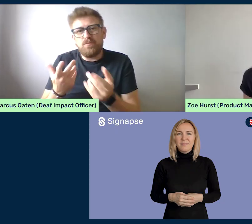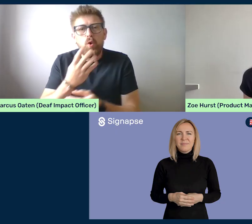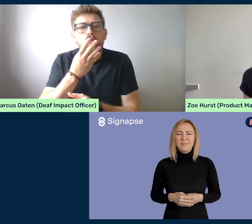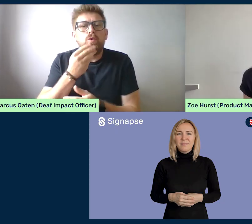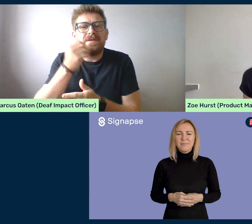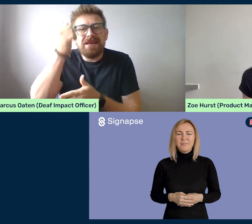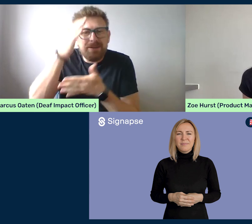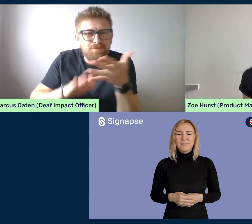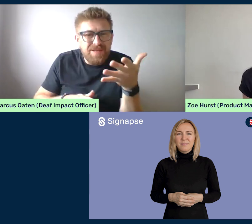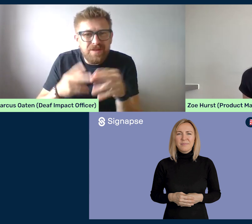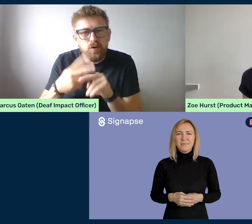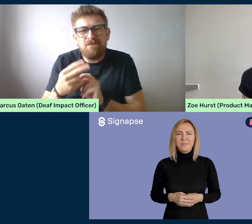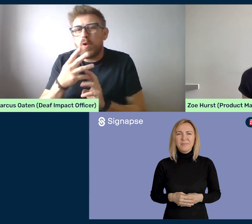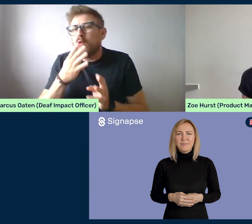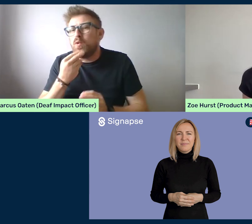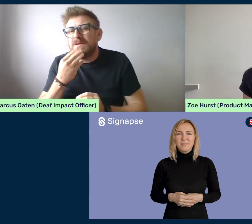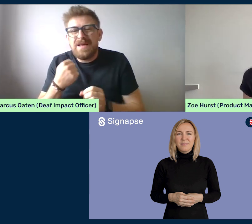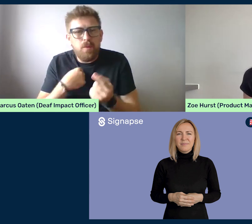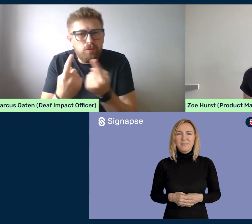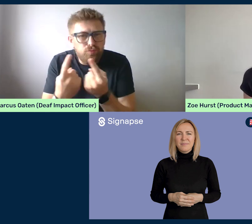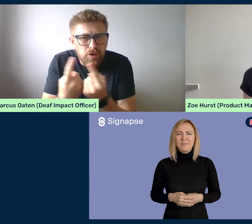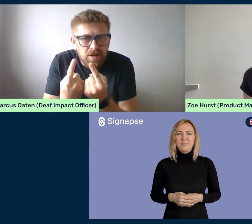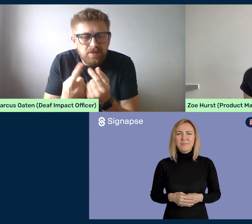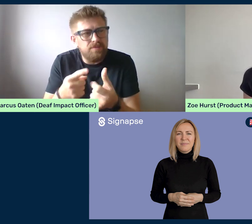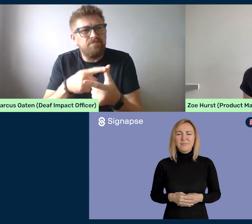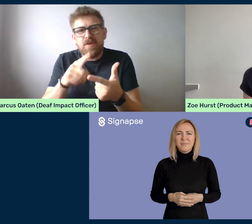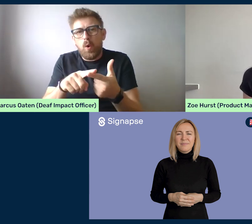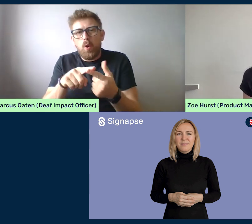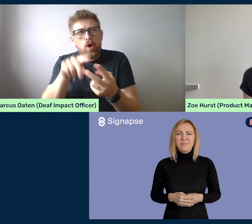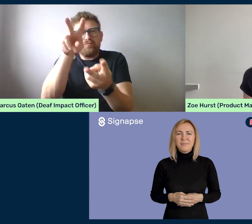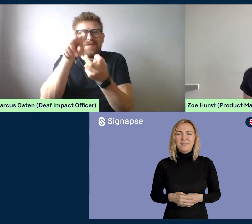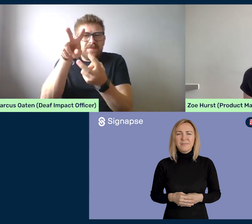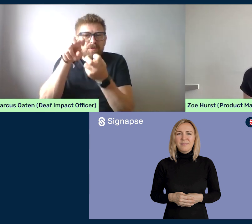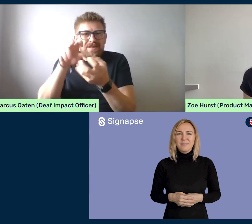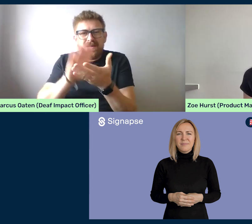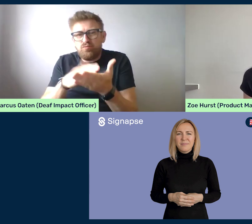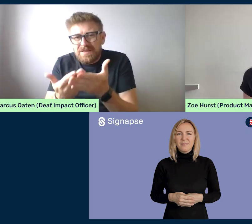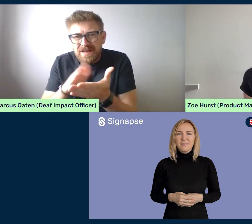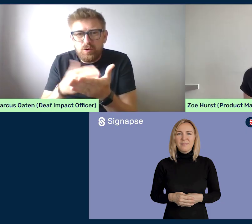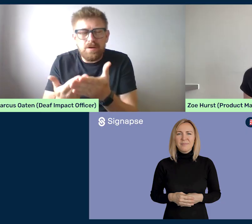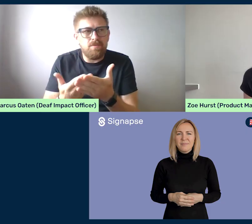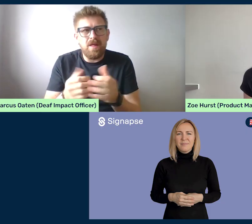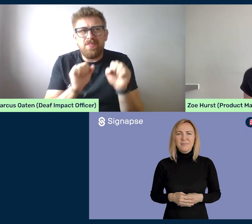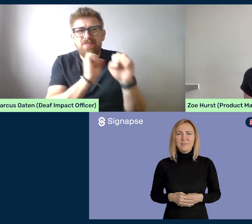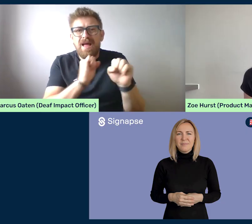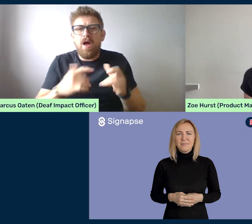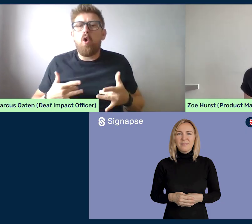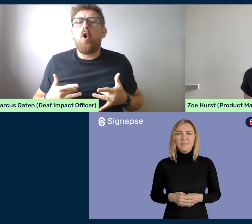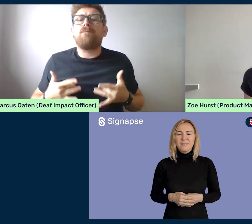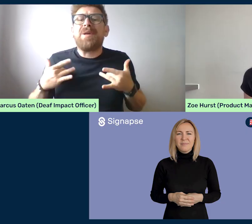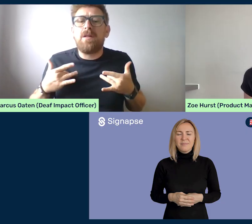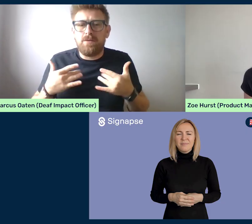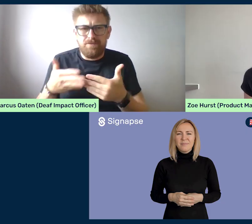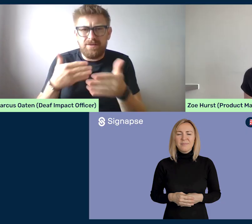the improvements of our products, the usefulness of our products, how people will use it, how